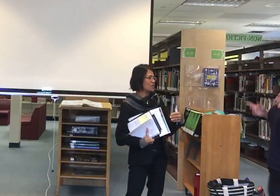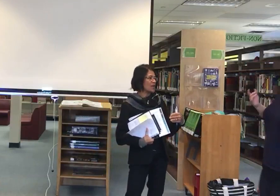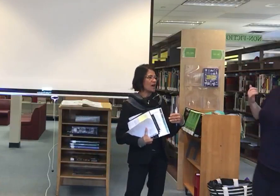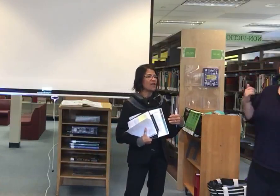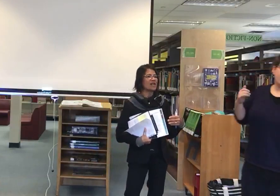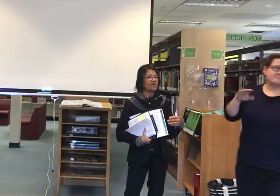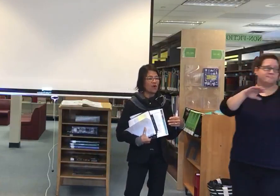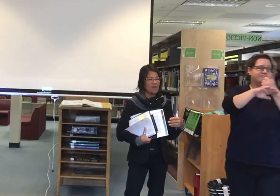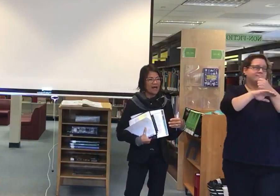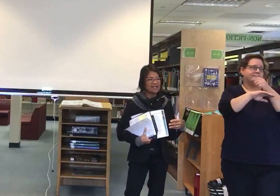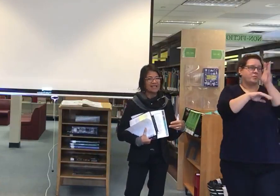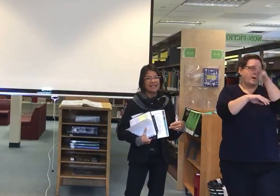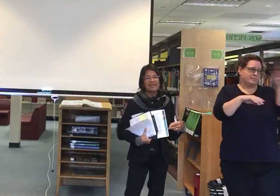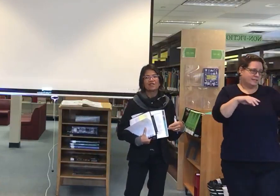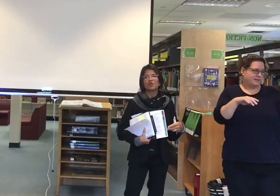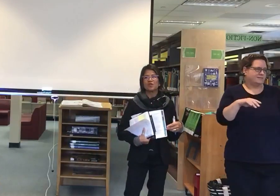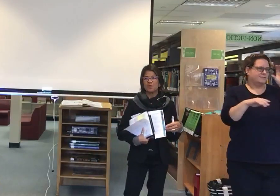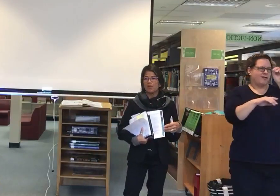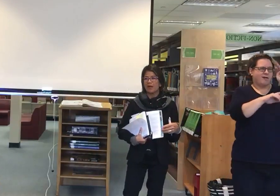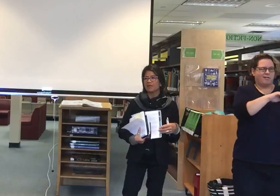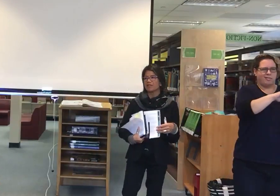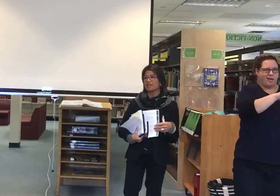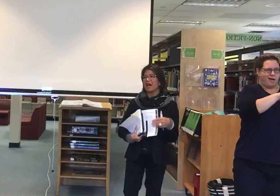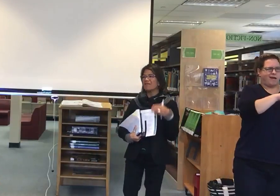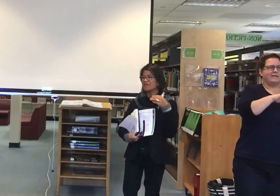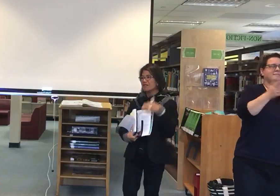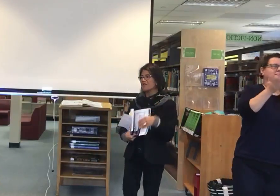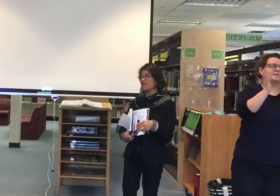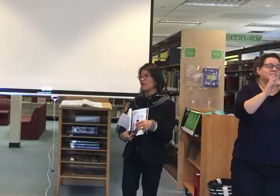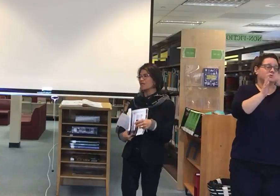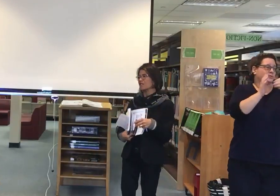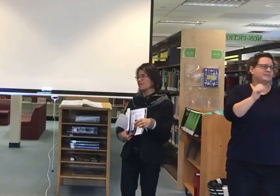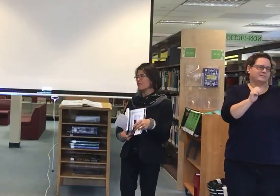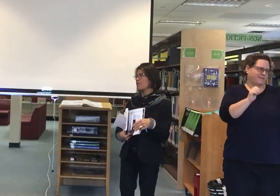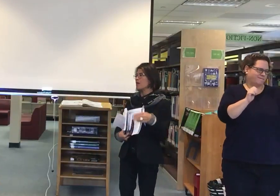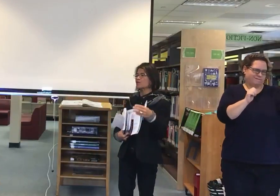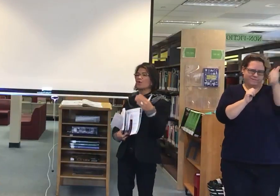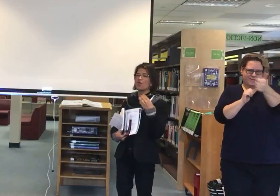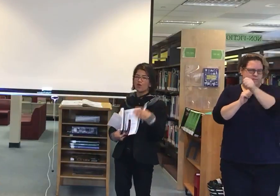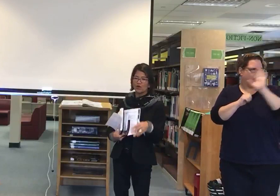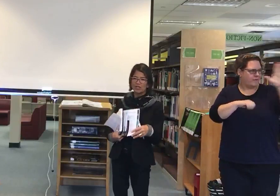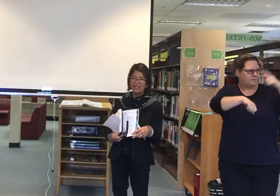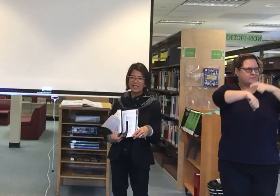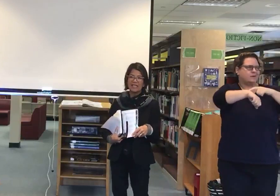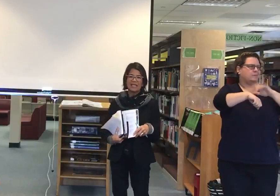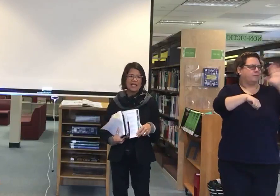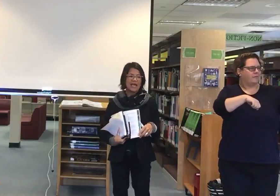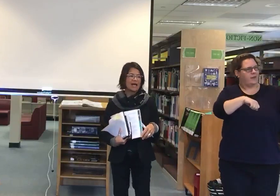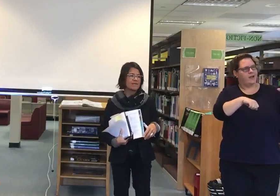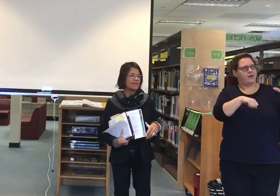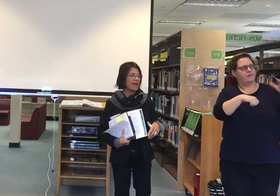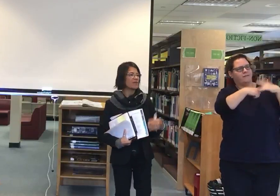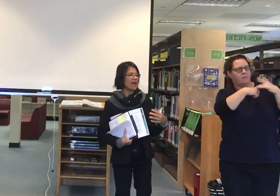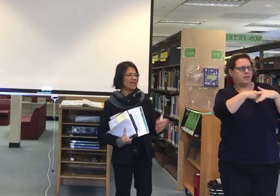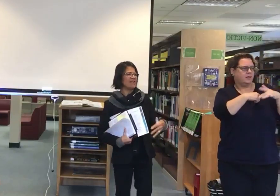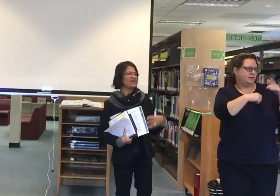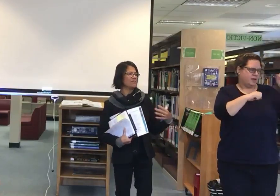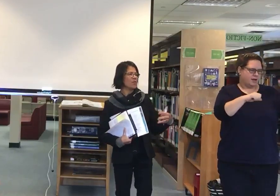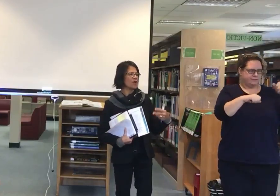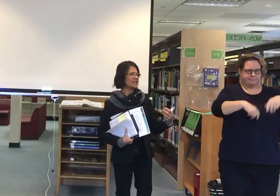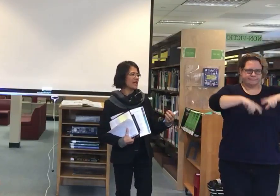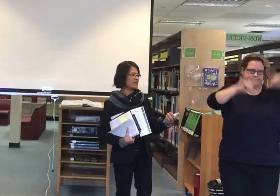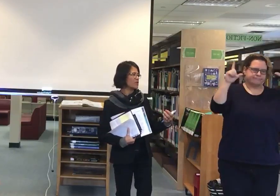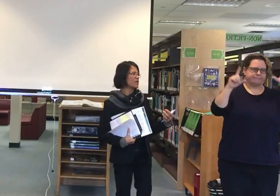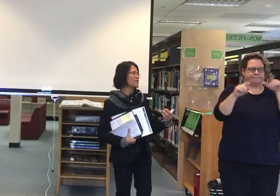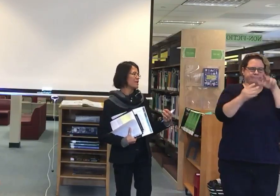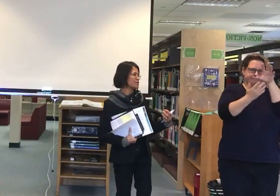everything to an online format, the students will be able to dive into the information much more thoroughly and even